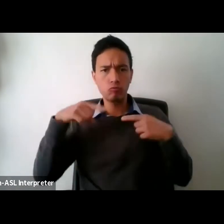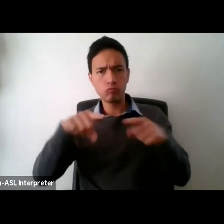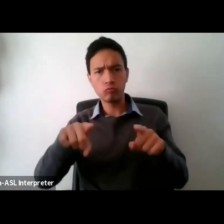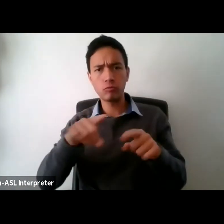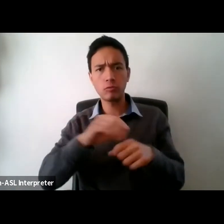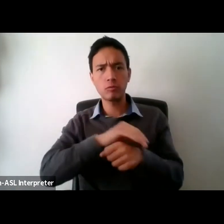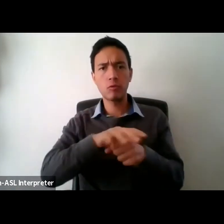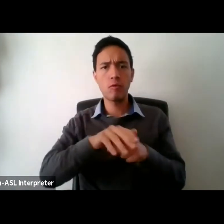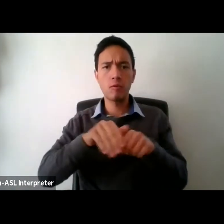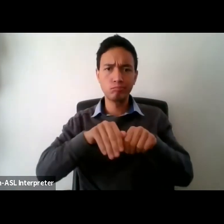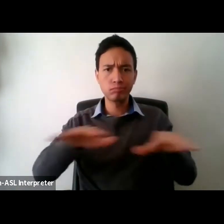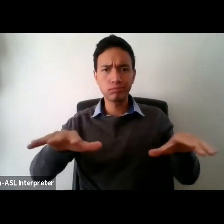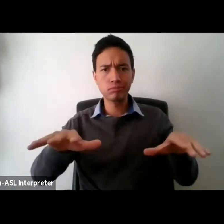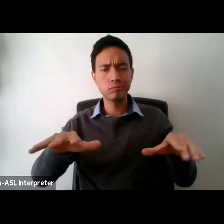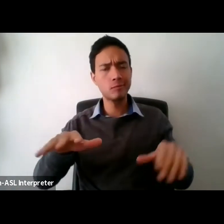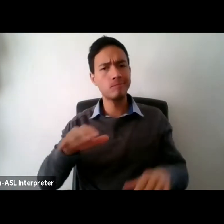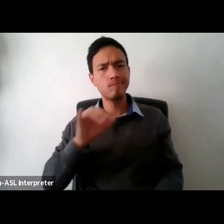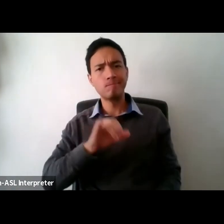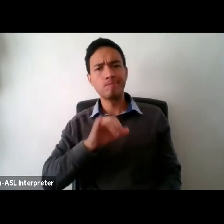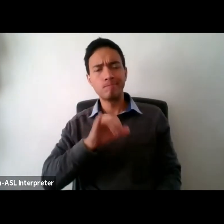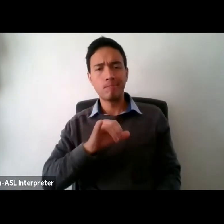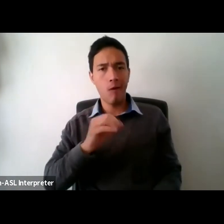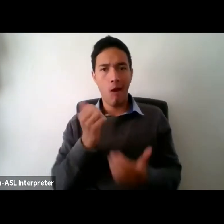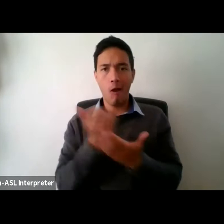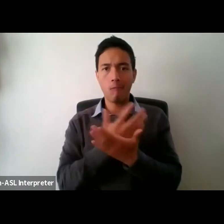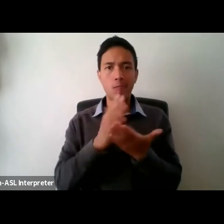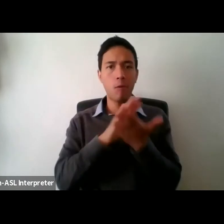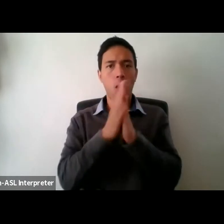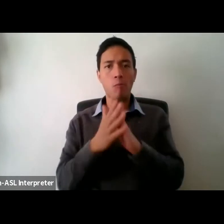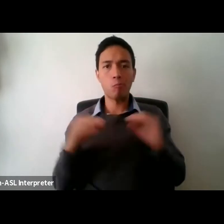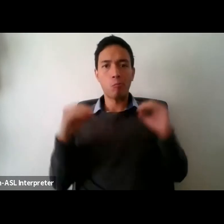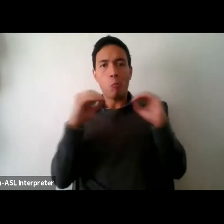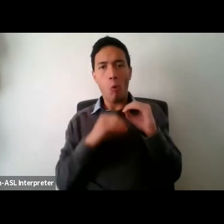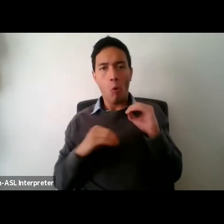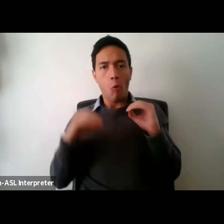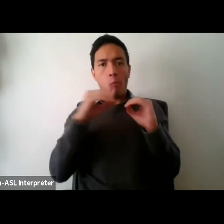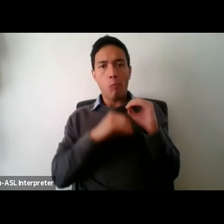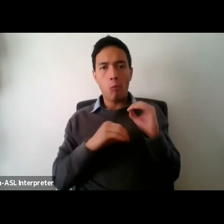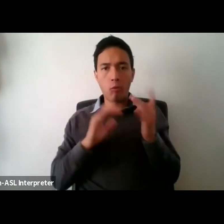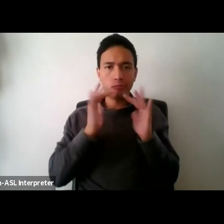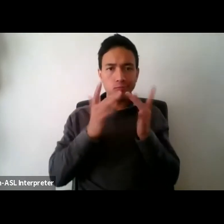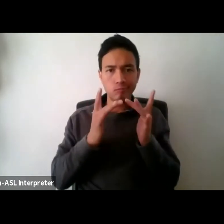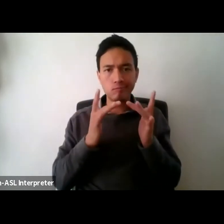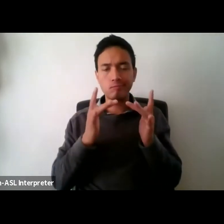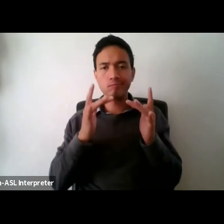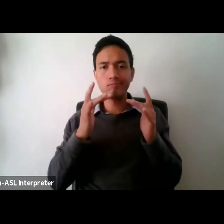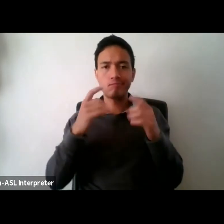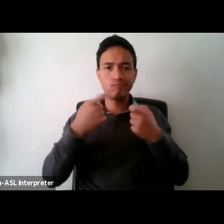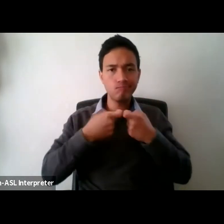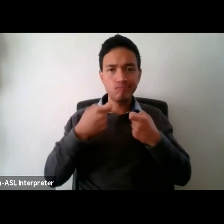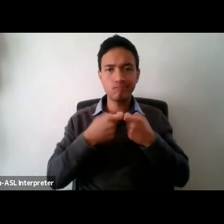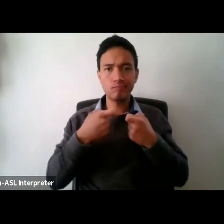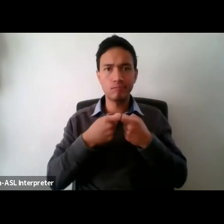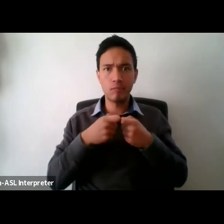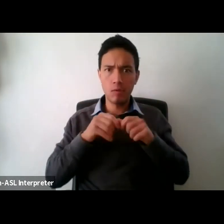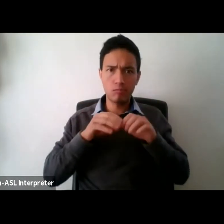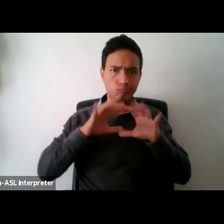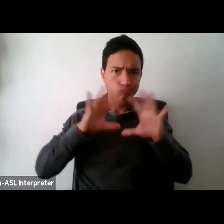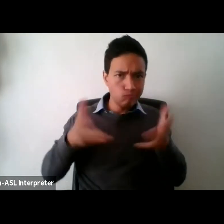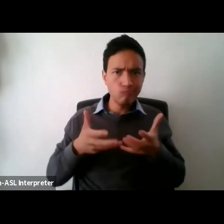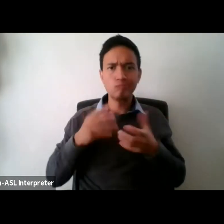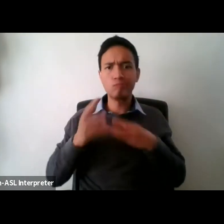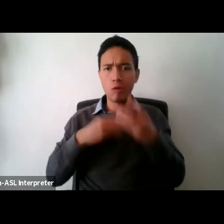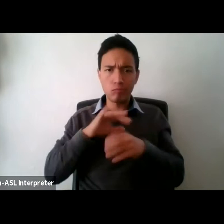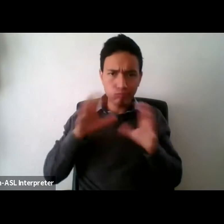COVID-19 pandemic, digitalization has accelerated all over the world.